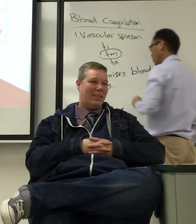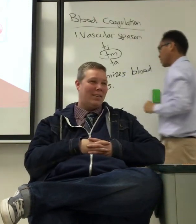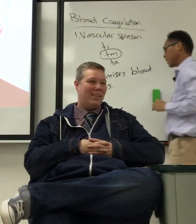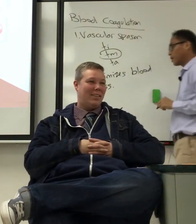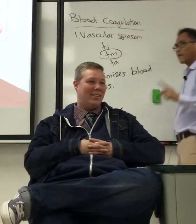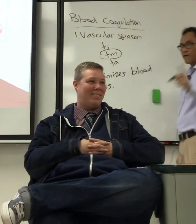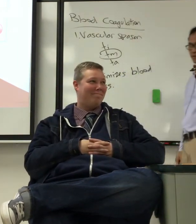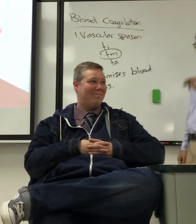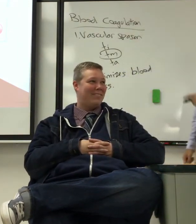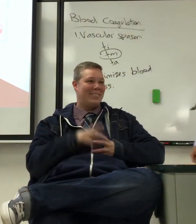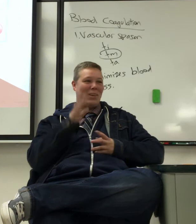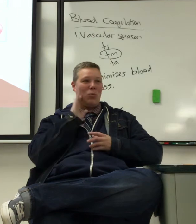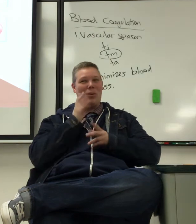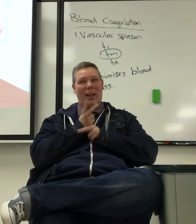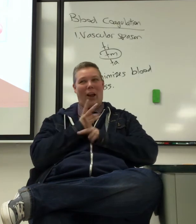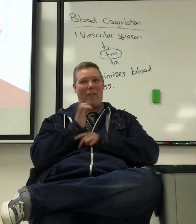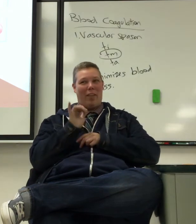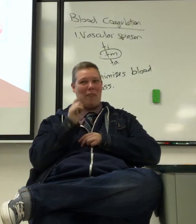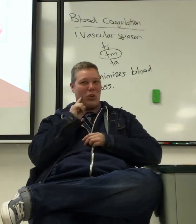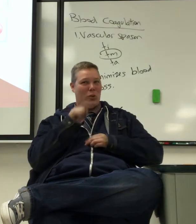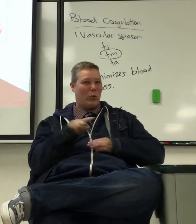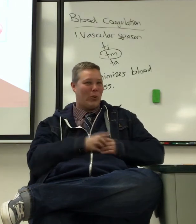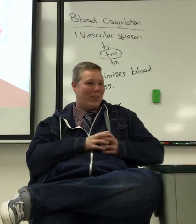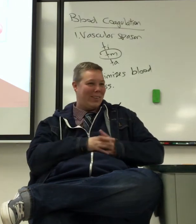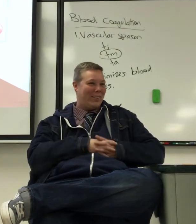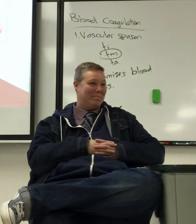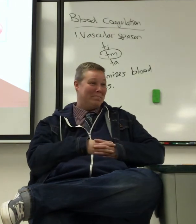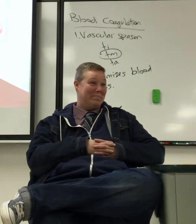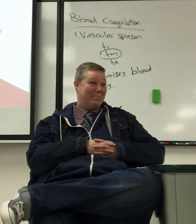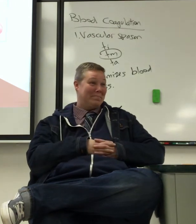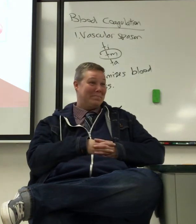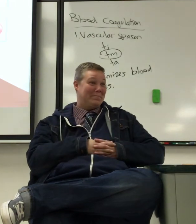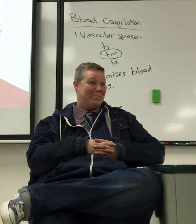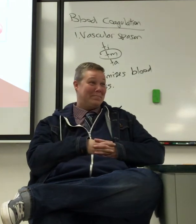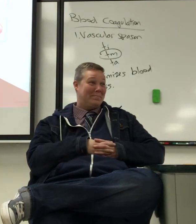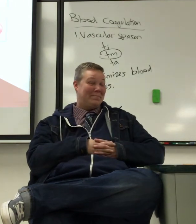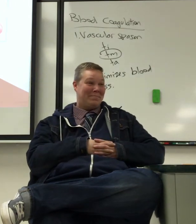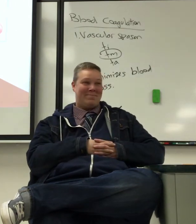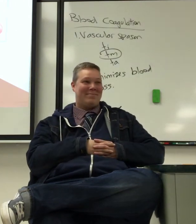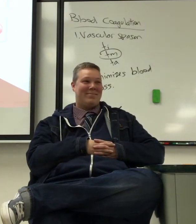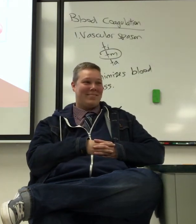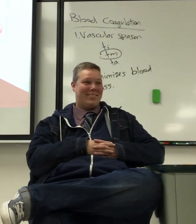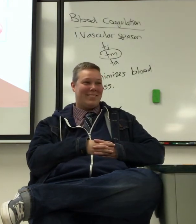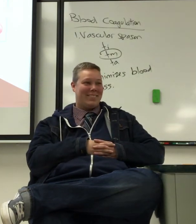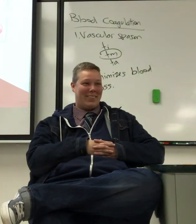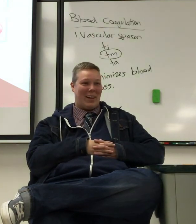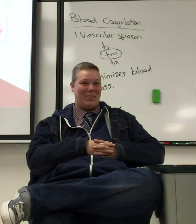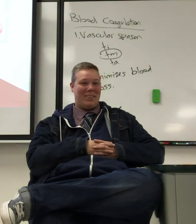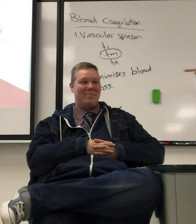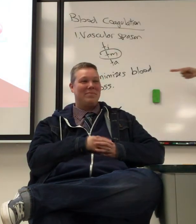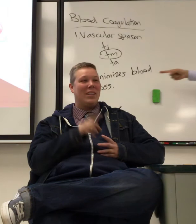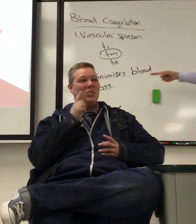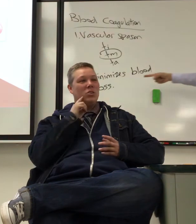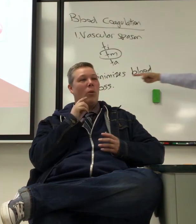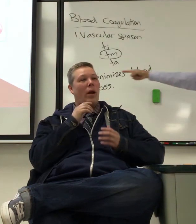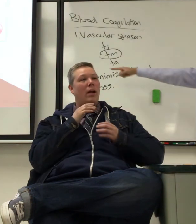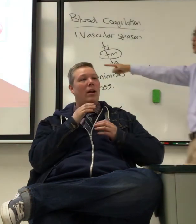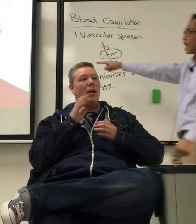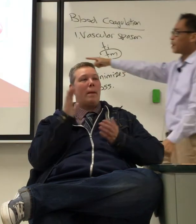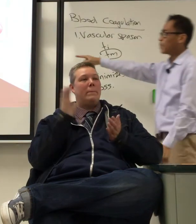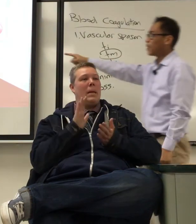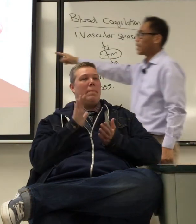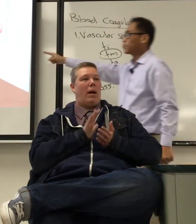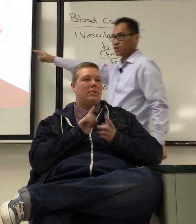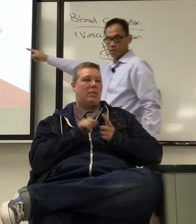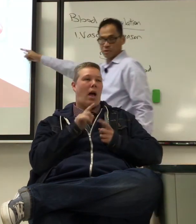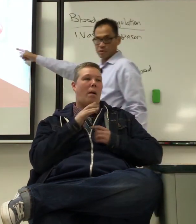Yeah, we gotta take care of that for you guys. All right, minimizes blood loss. Well, you can see why it minimizes blood loss. Look at the spasms. You can